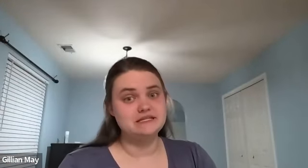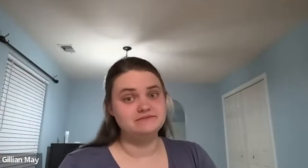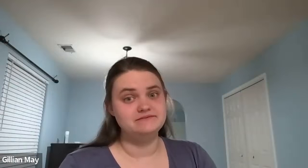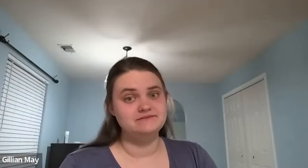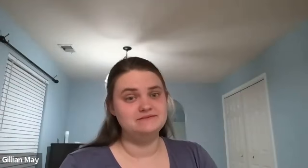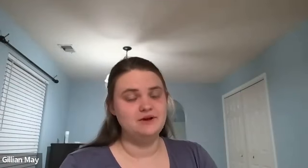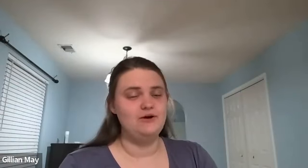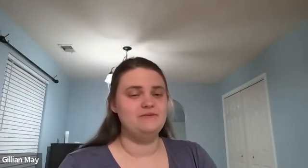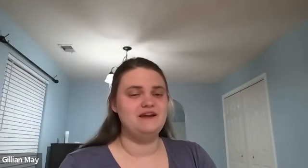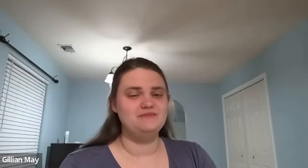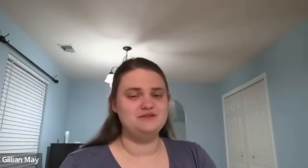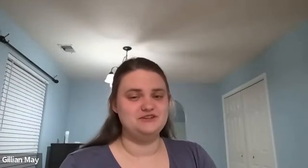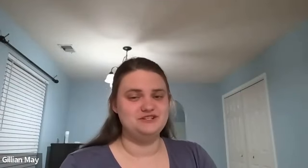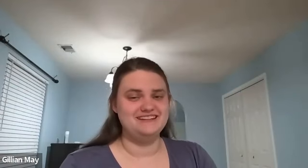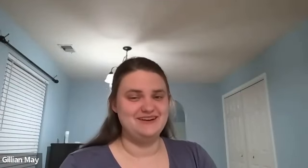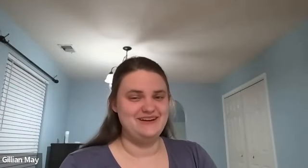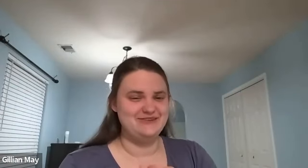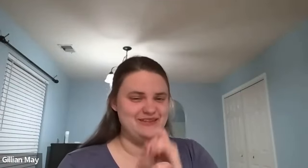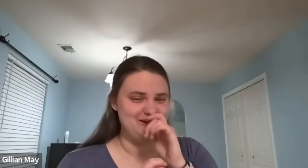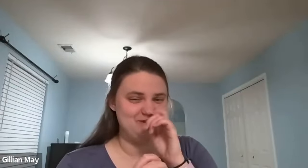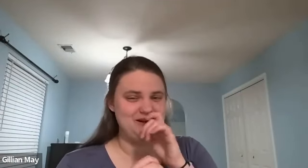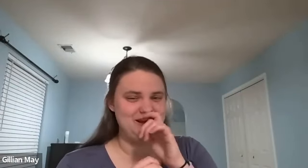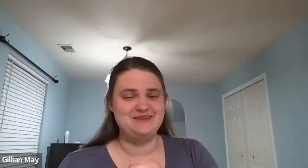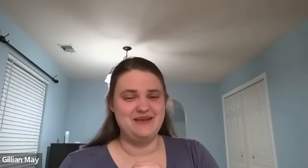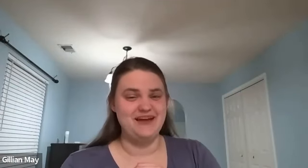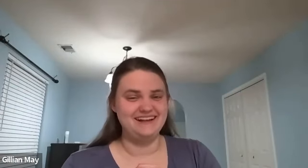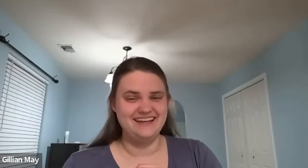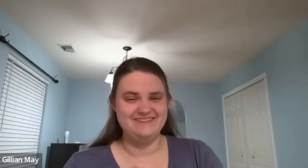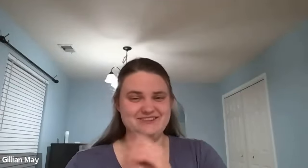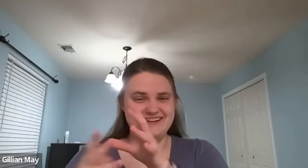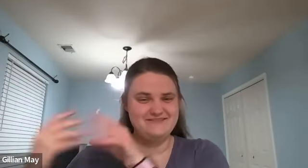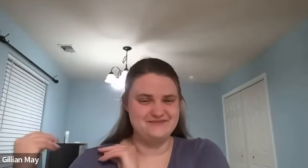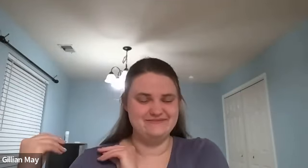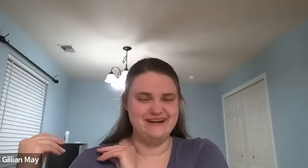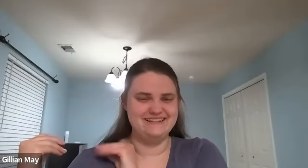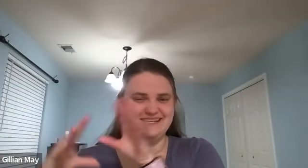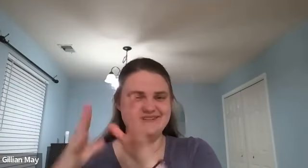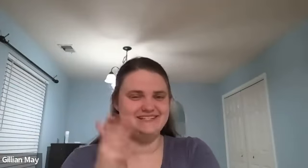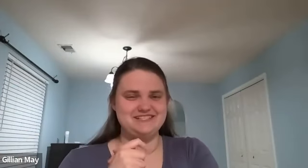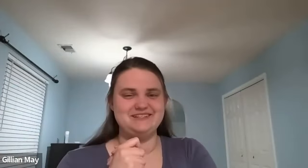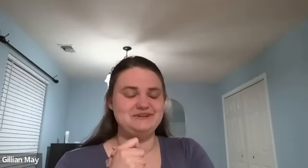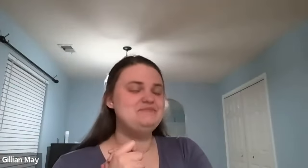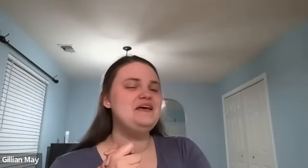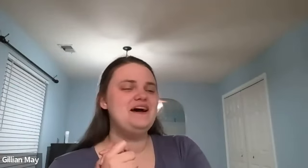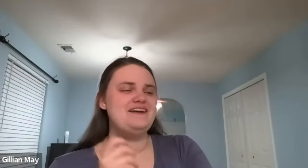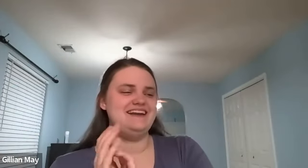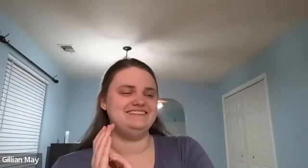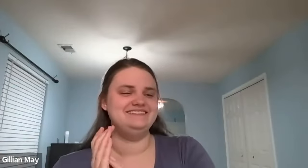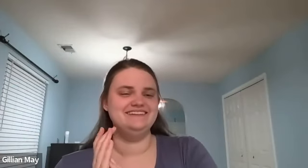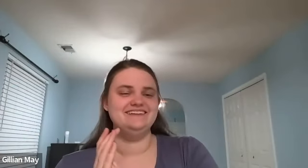easy. Oh, now I'm gonna stress you guys out. I feel that. I'm sorry. I'll take that back. I retract that from my statement. Just ignore it. All right. So